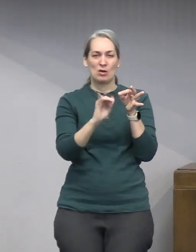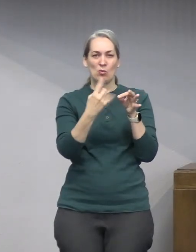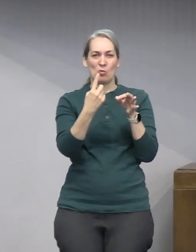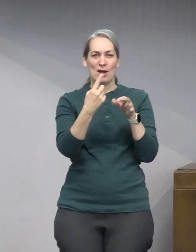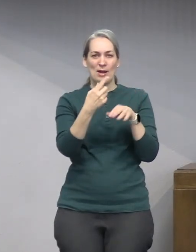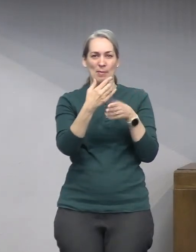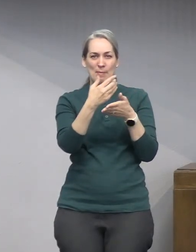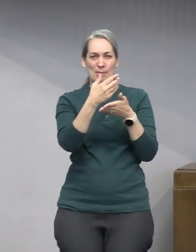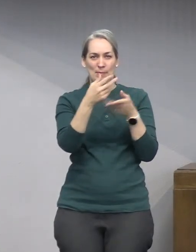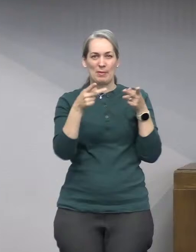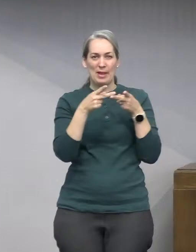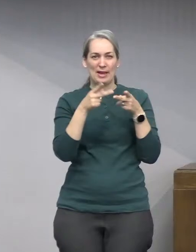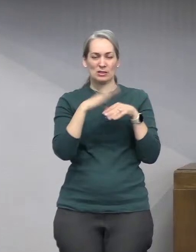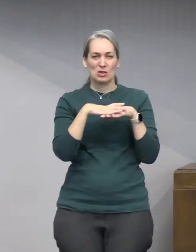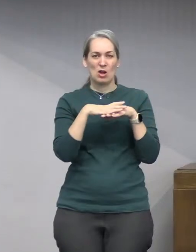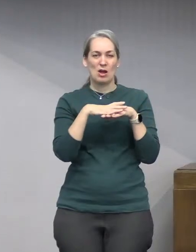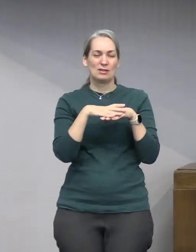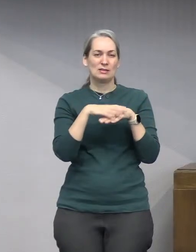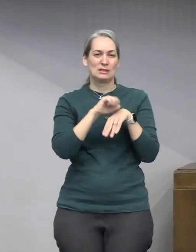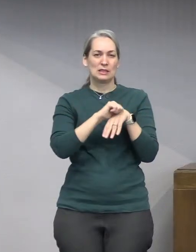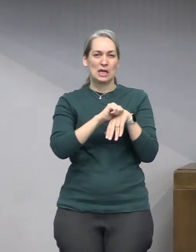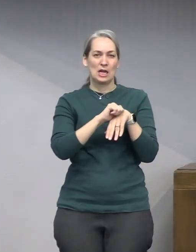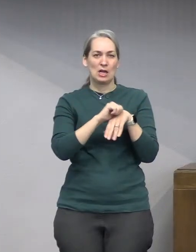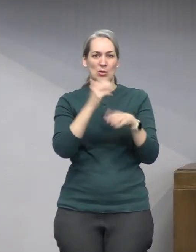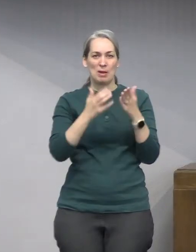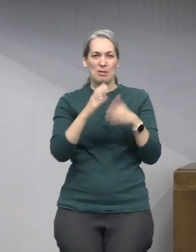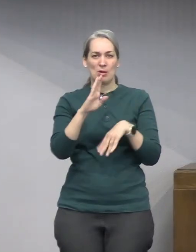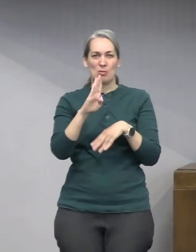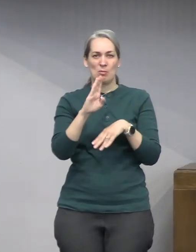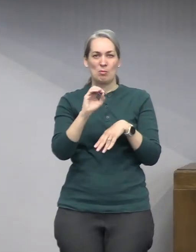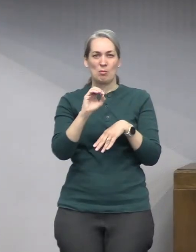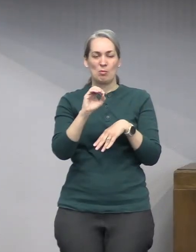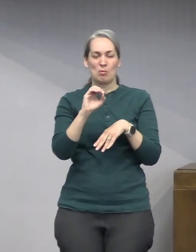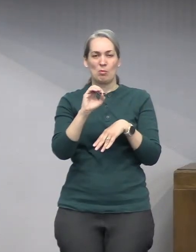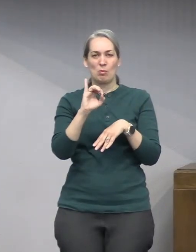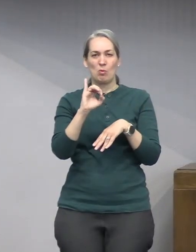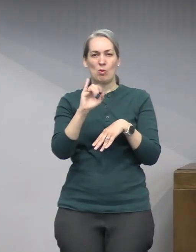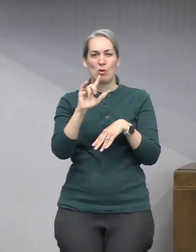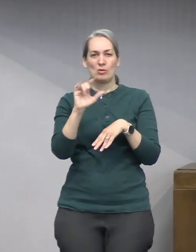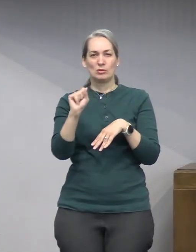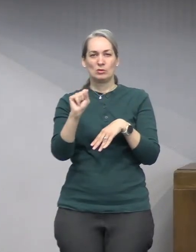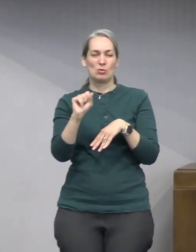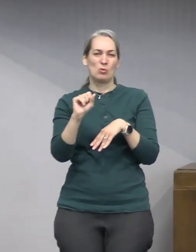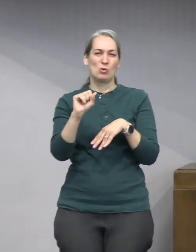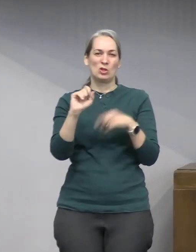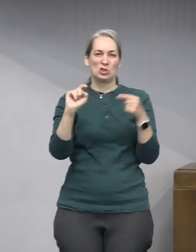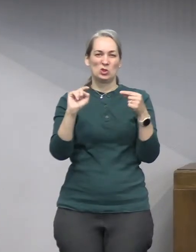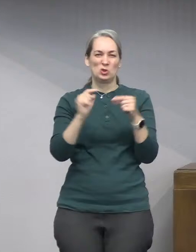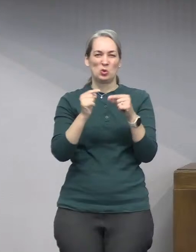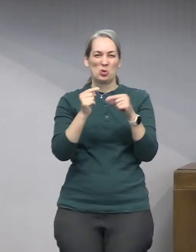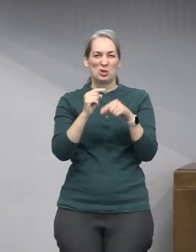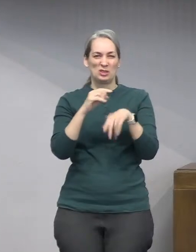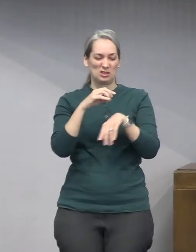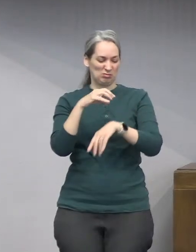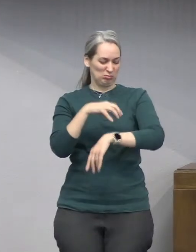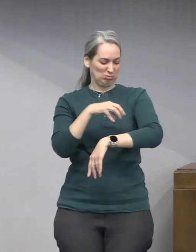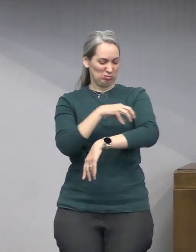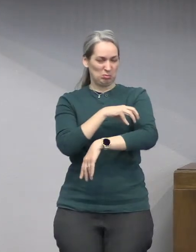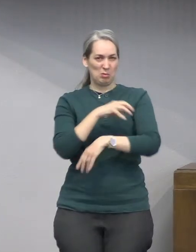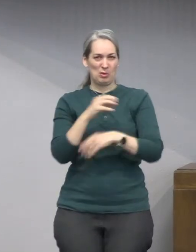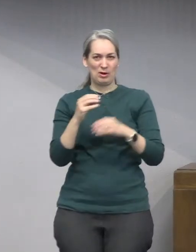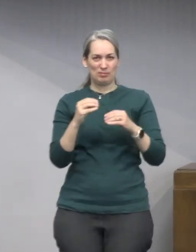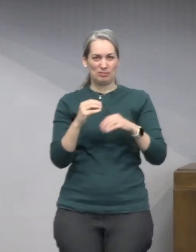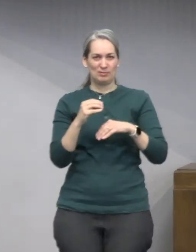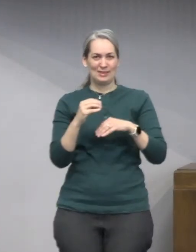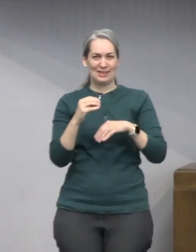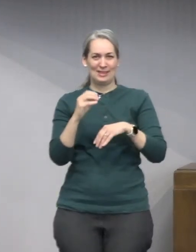on your skin, or maybe boils or sores of some type, even inflammation